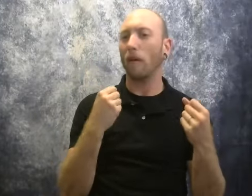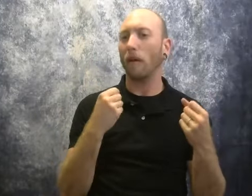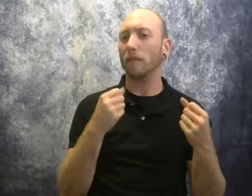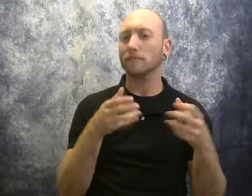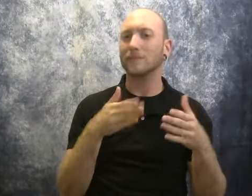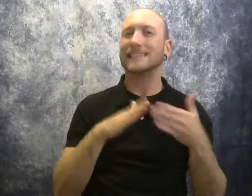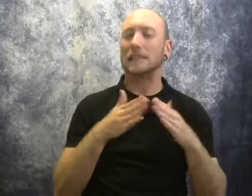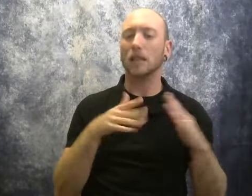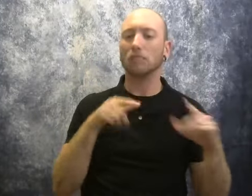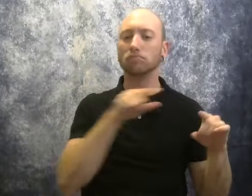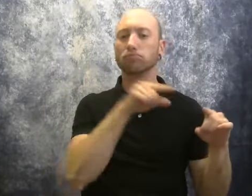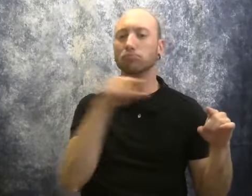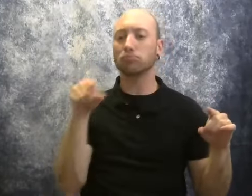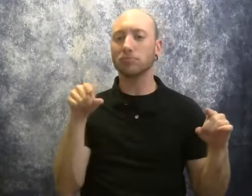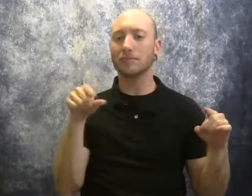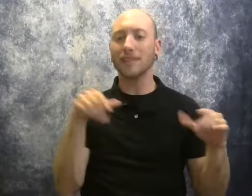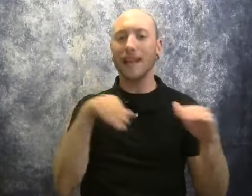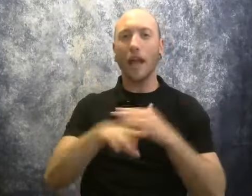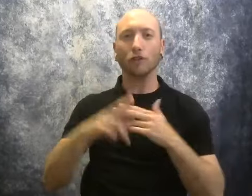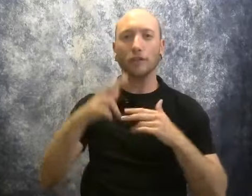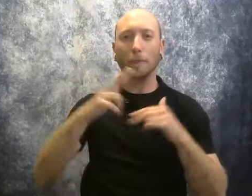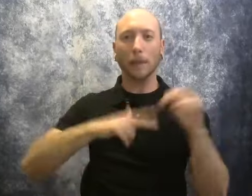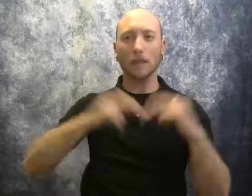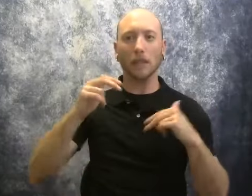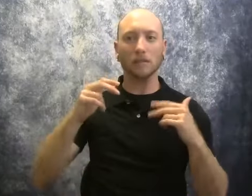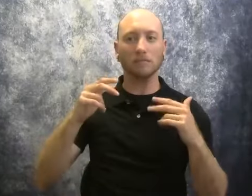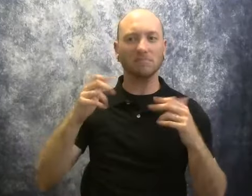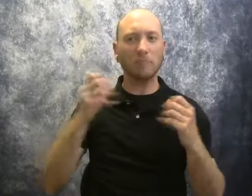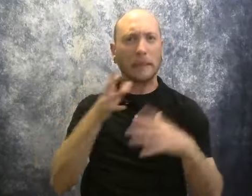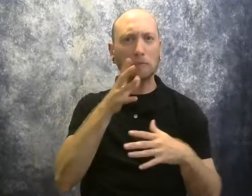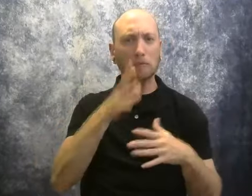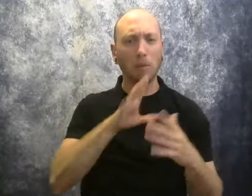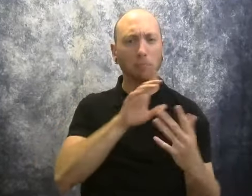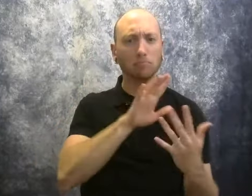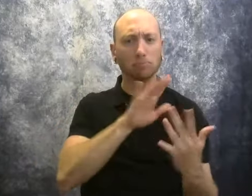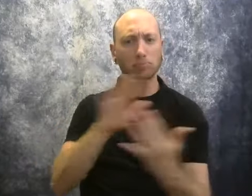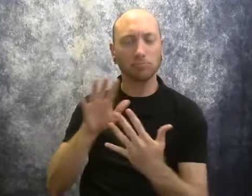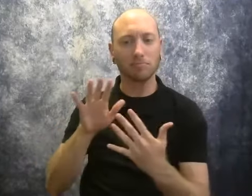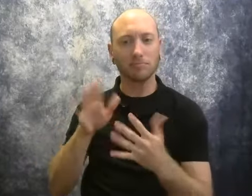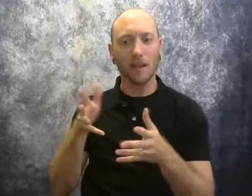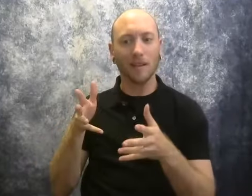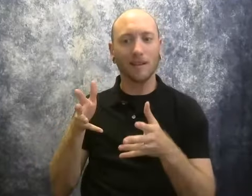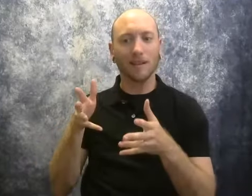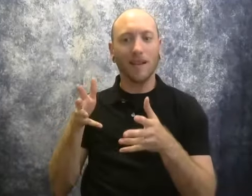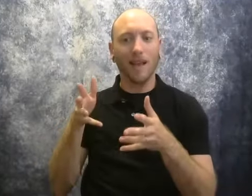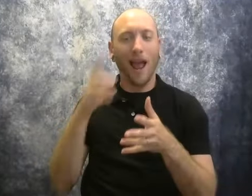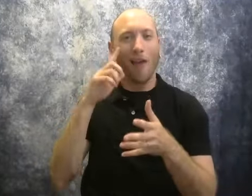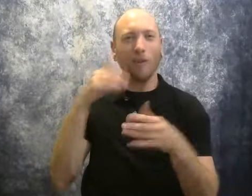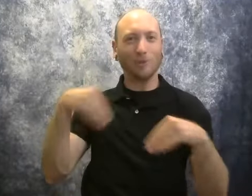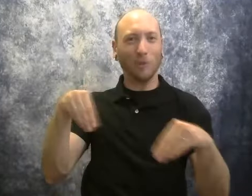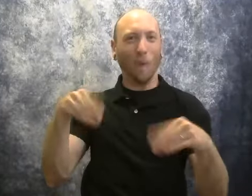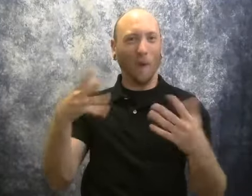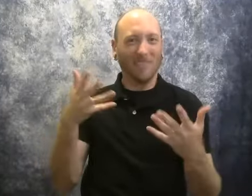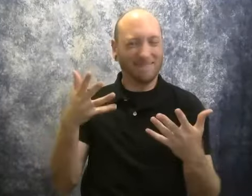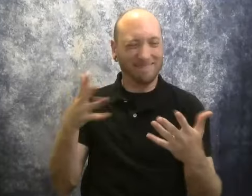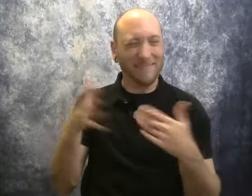across Christchurch. And we got to this building and there was lots of girls. And I know today it was a girls' school, but he dropped us off